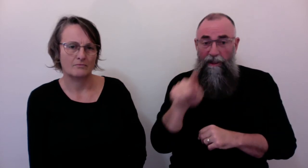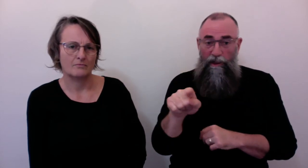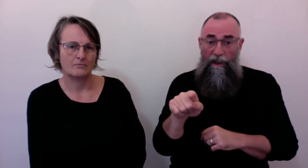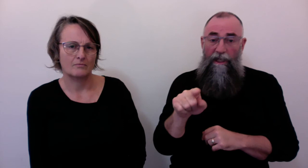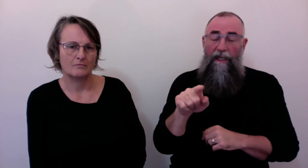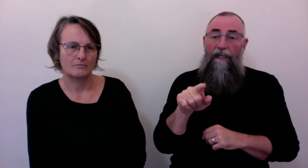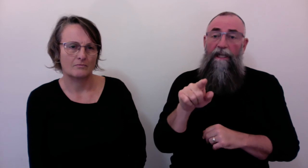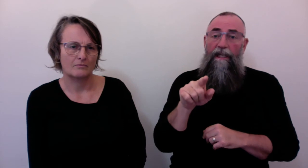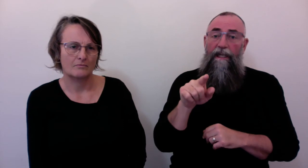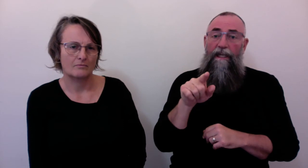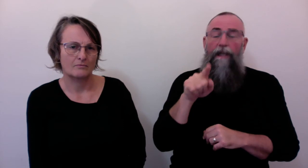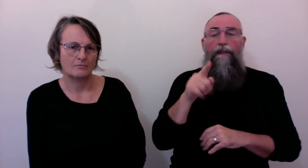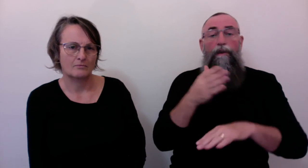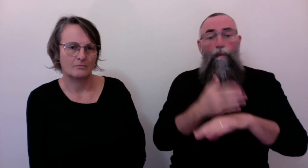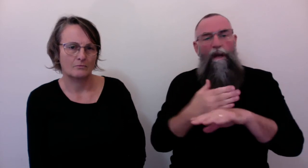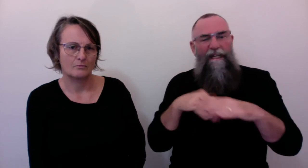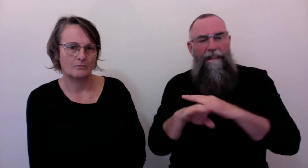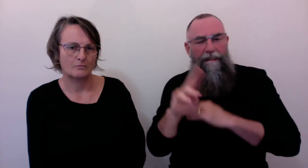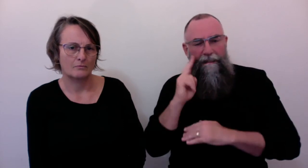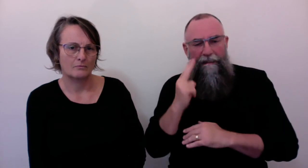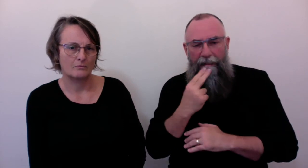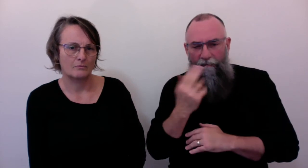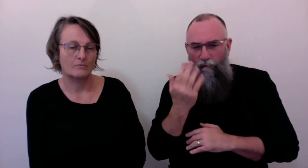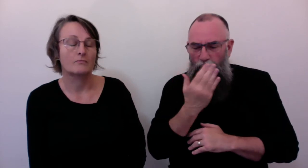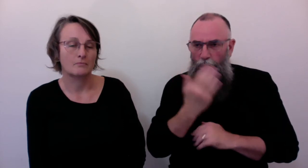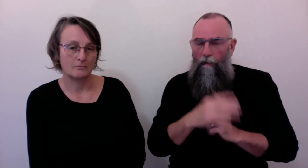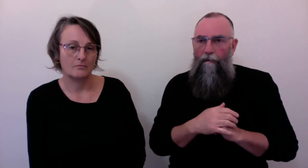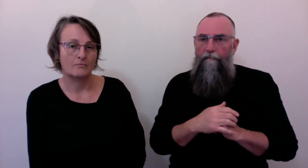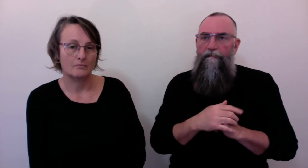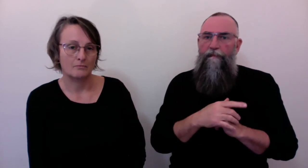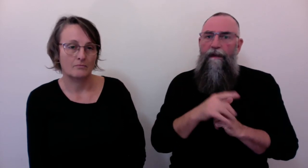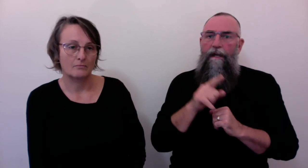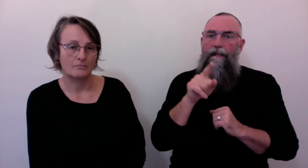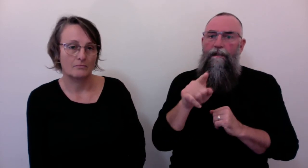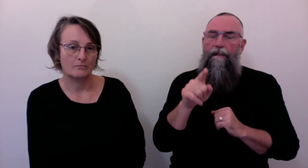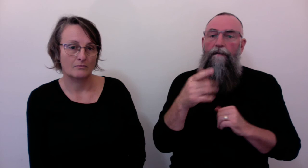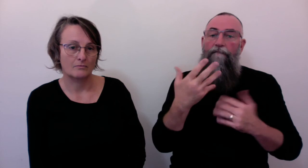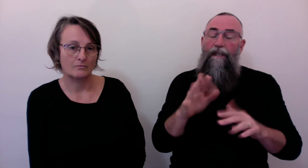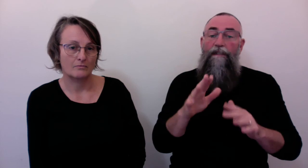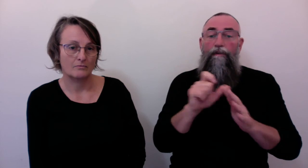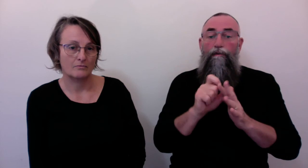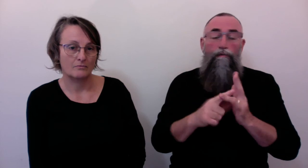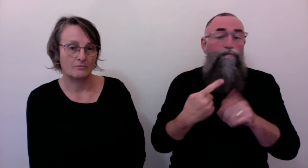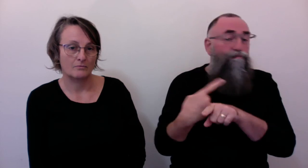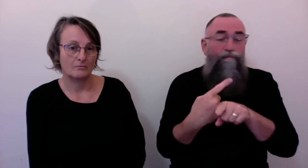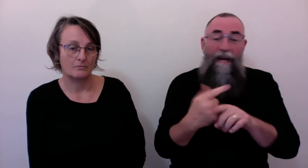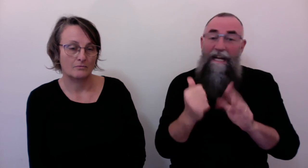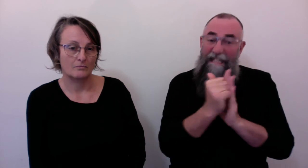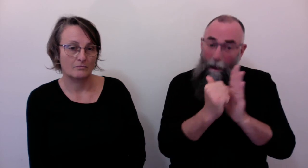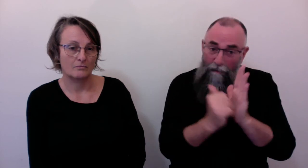she works at a deaf school and she did a subject on me Cool. and my character. Hey,